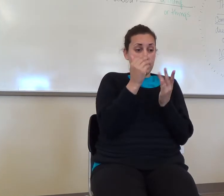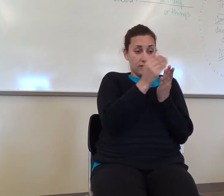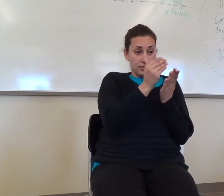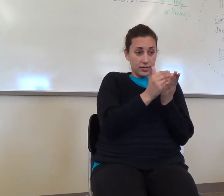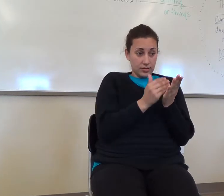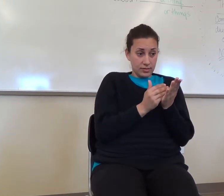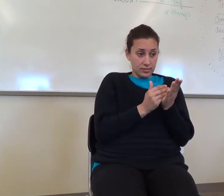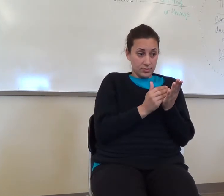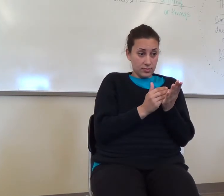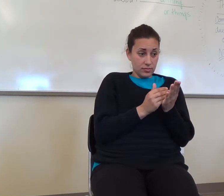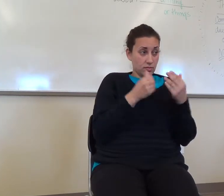is,